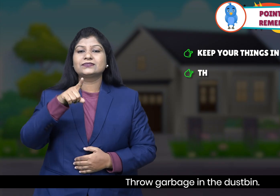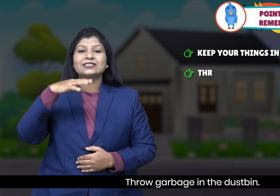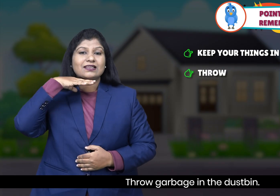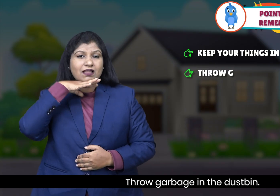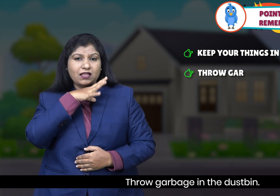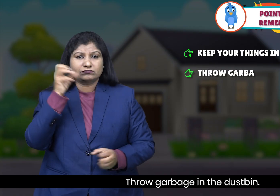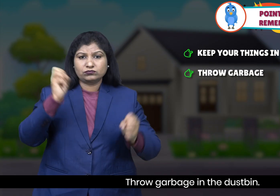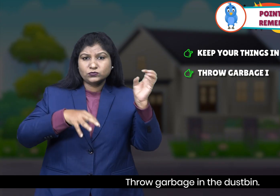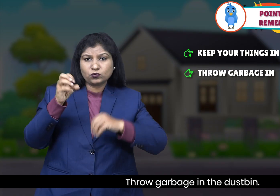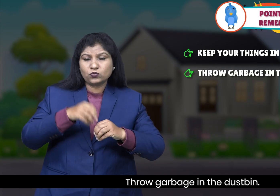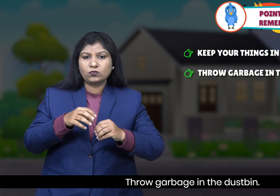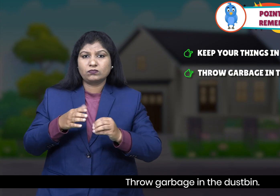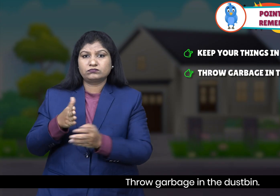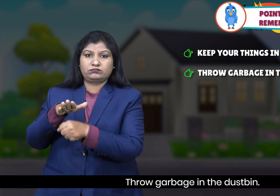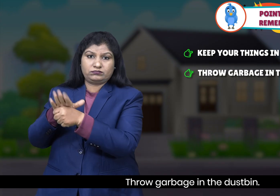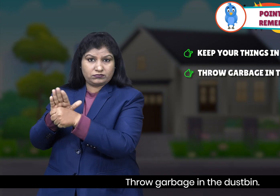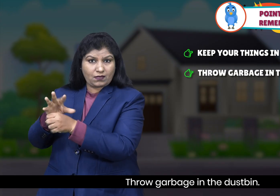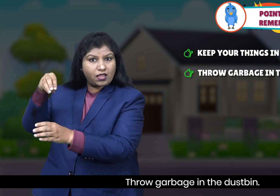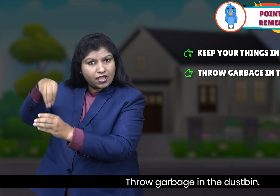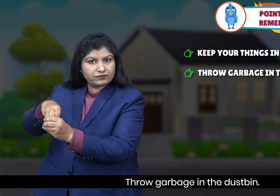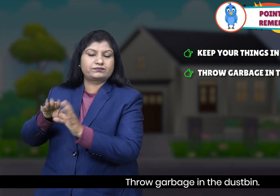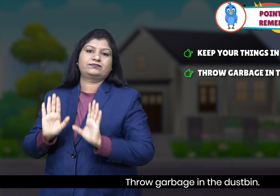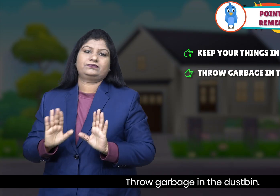Throw garbage in the dustbin.